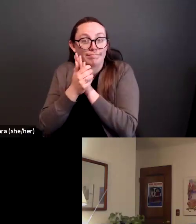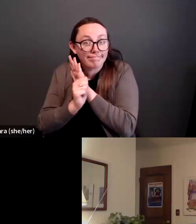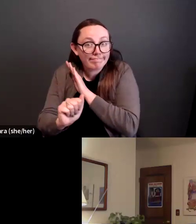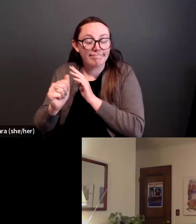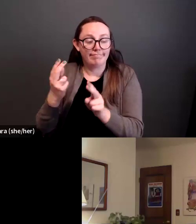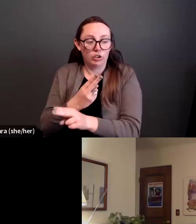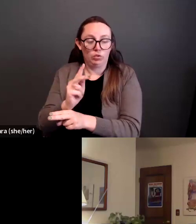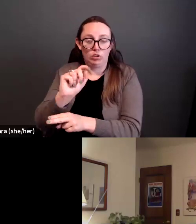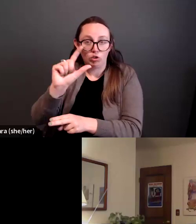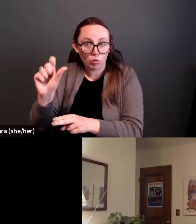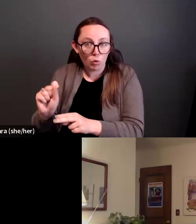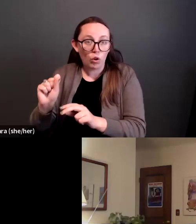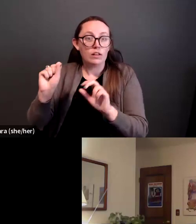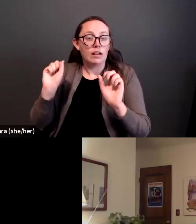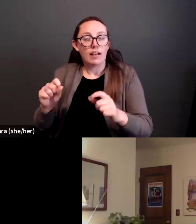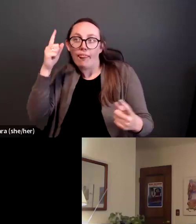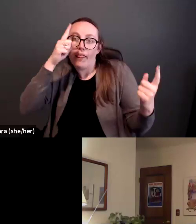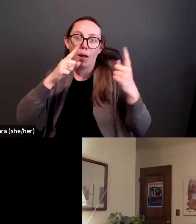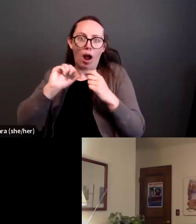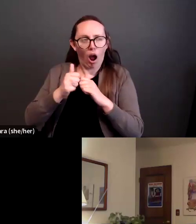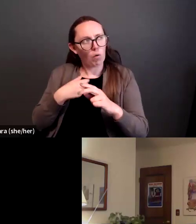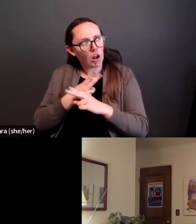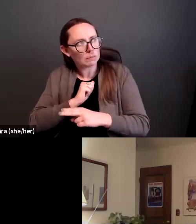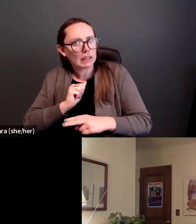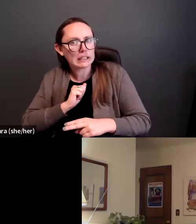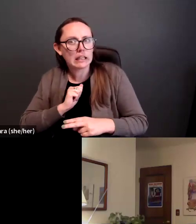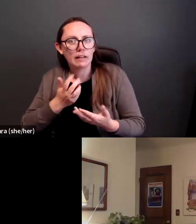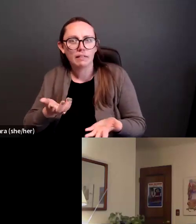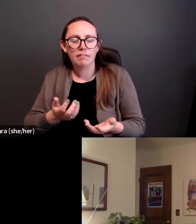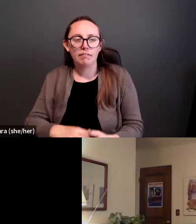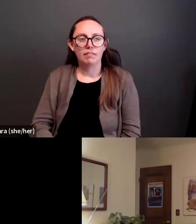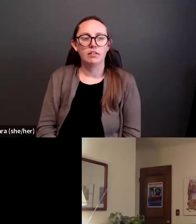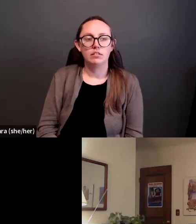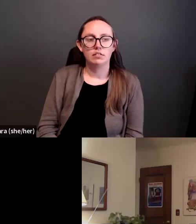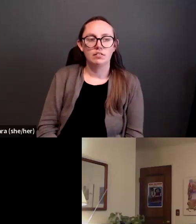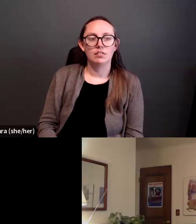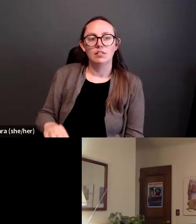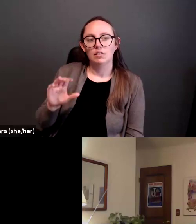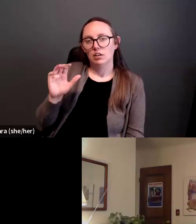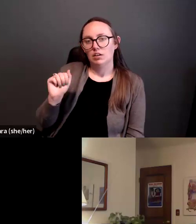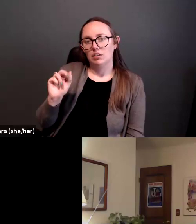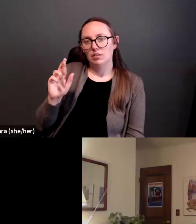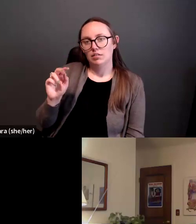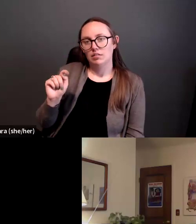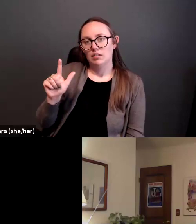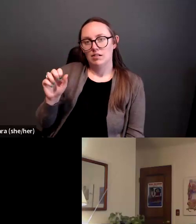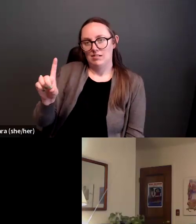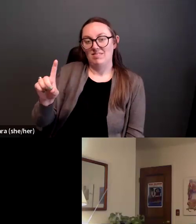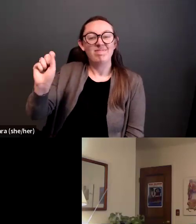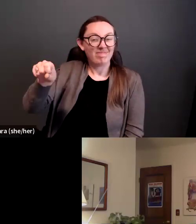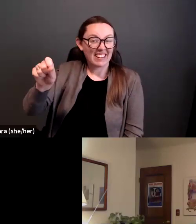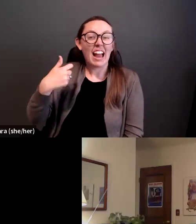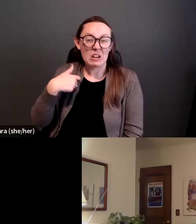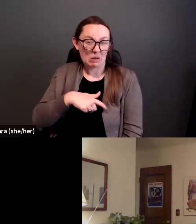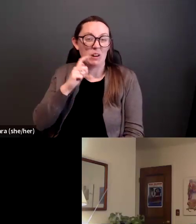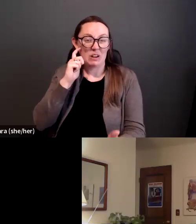scholarly projects of their own. Sure. Yeah, and we do see people kind of moving up that, like we see faculty moving up that digital